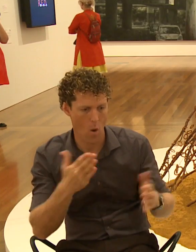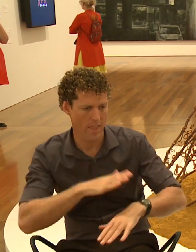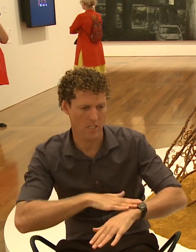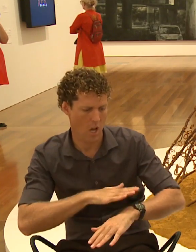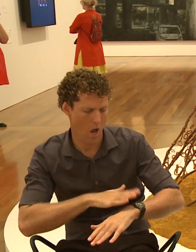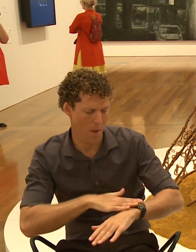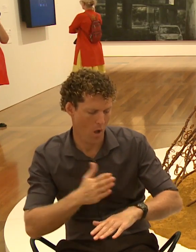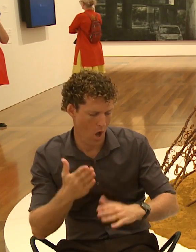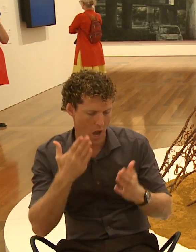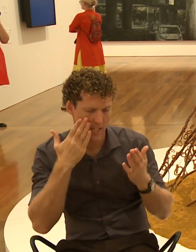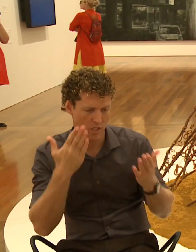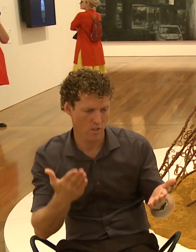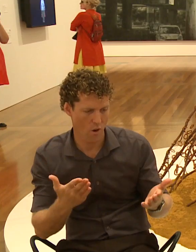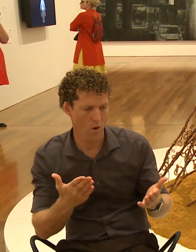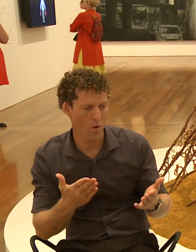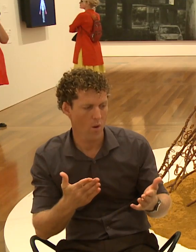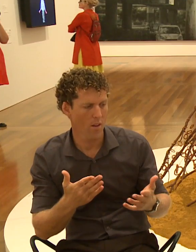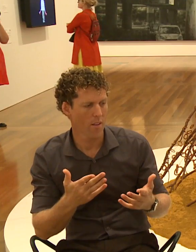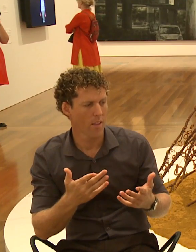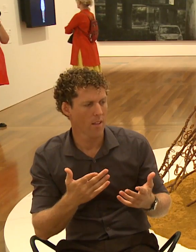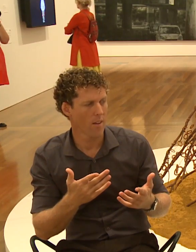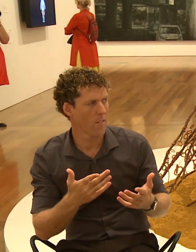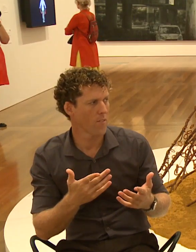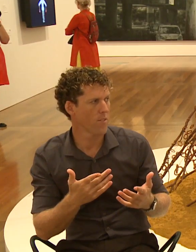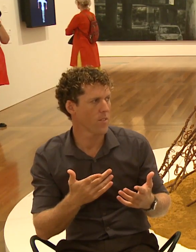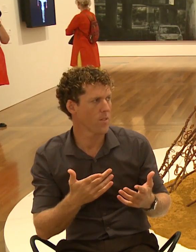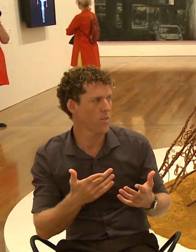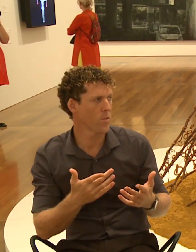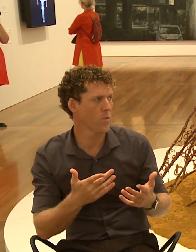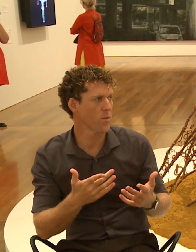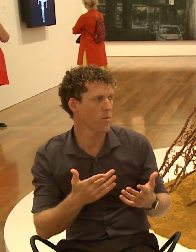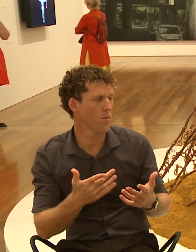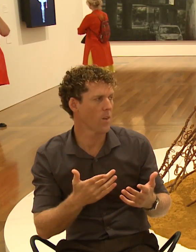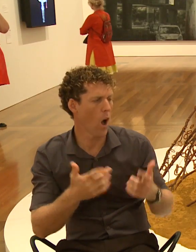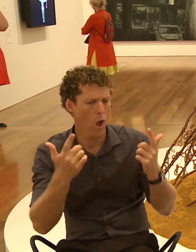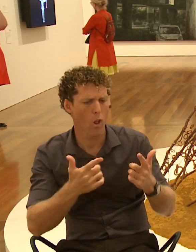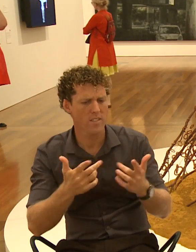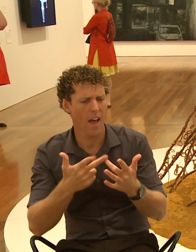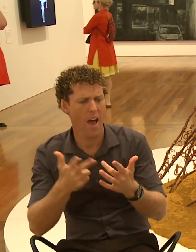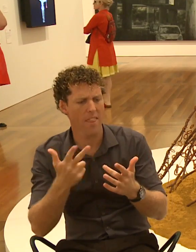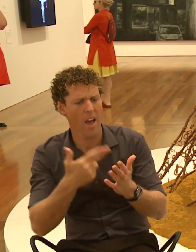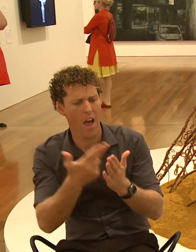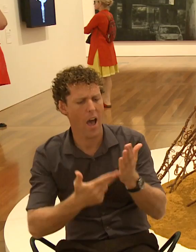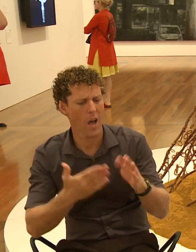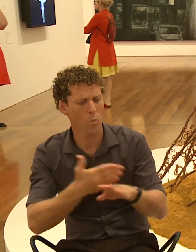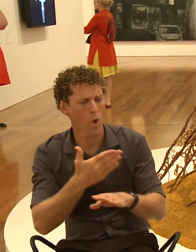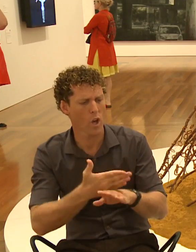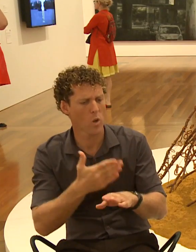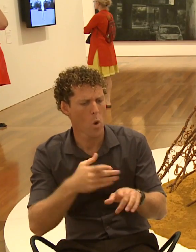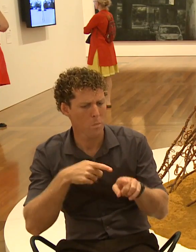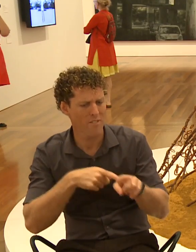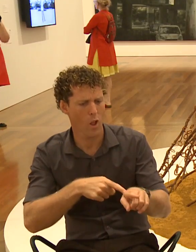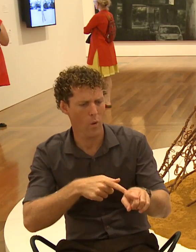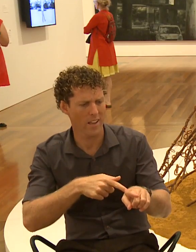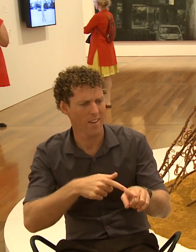time, I didn't know that you know, lots of the other works were going to be sort of based on